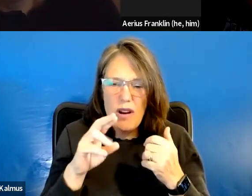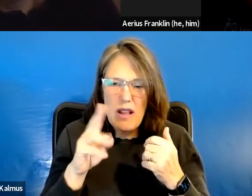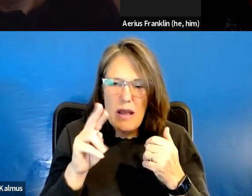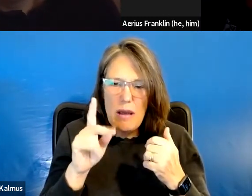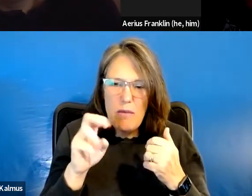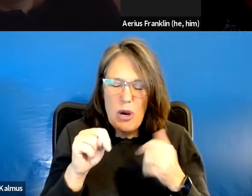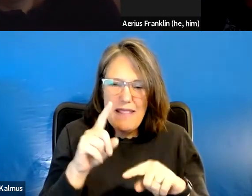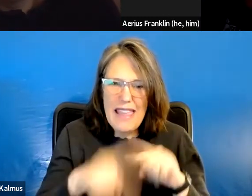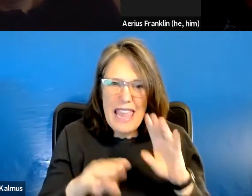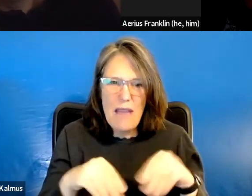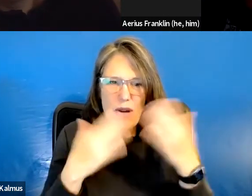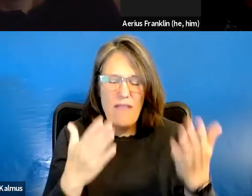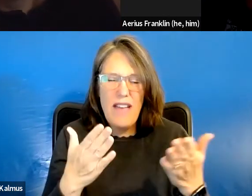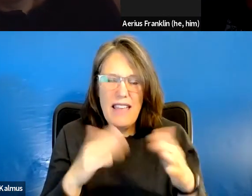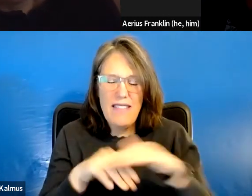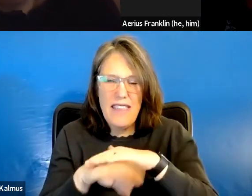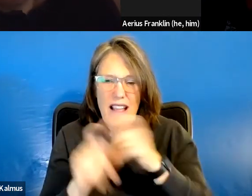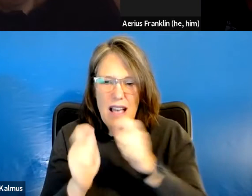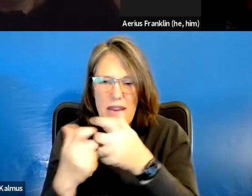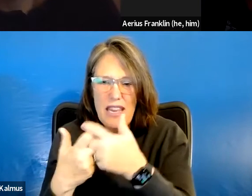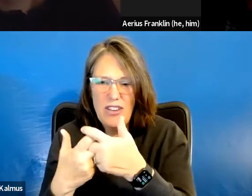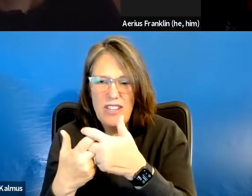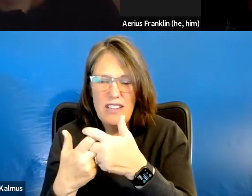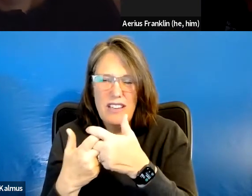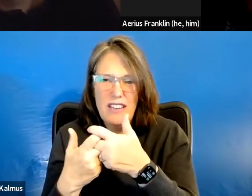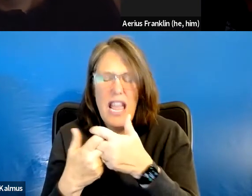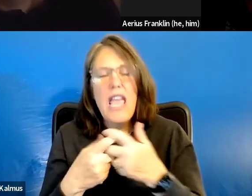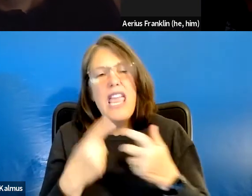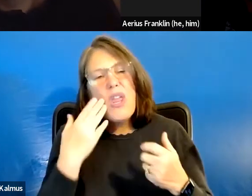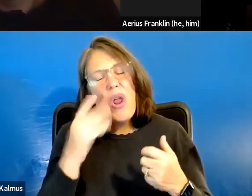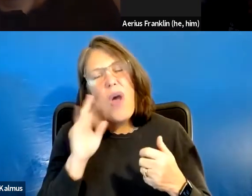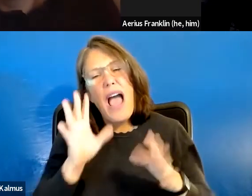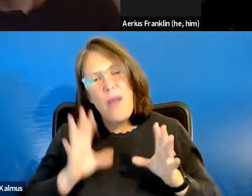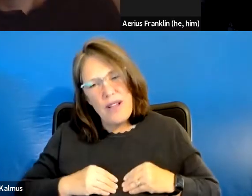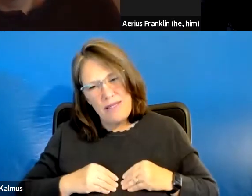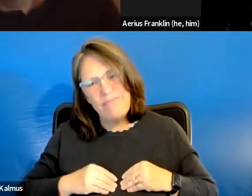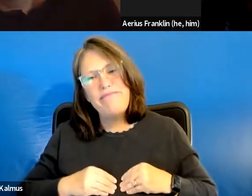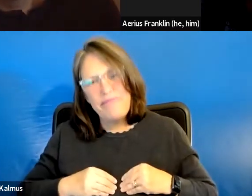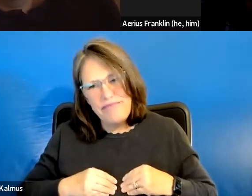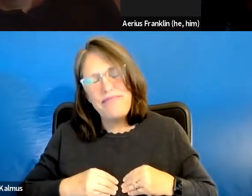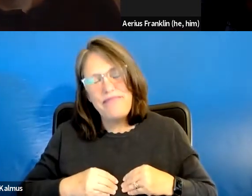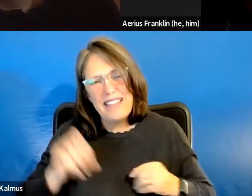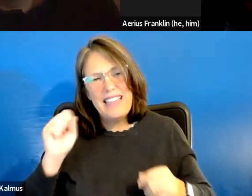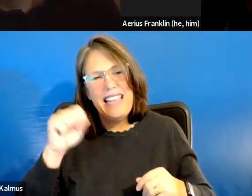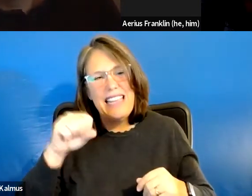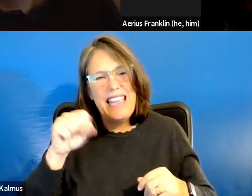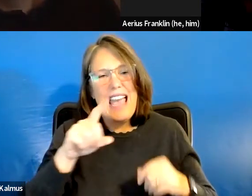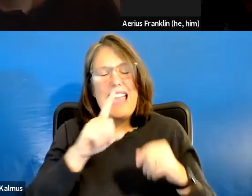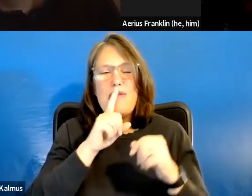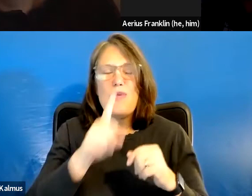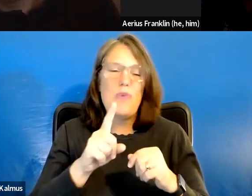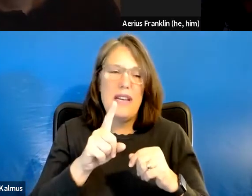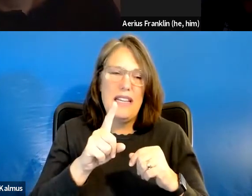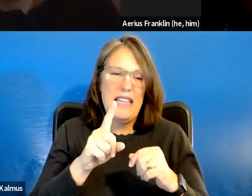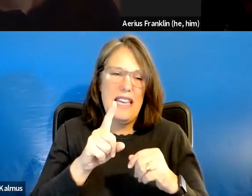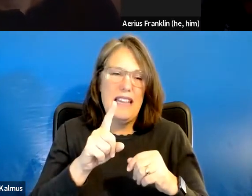be able to provide the accommodation? You know, I am going to give that to you. Yeah, it's one of